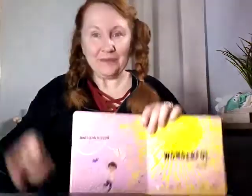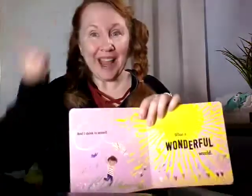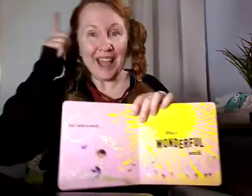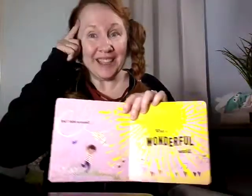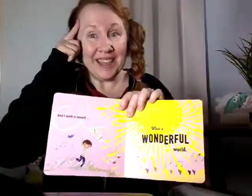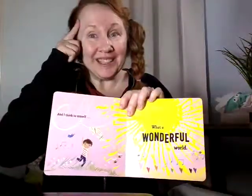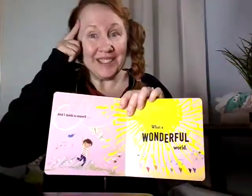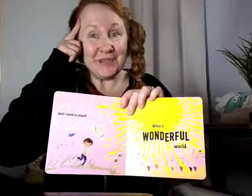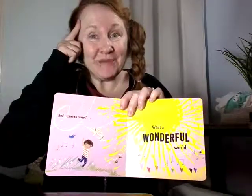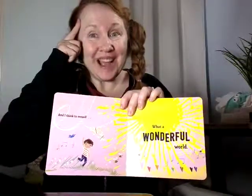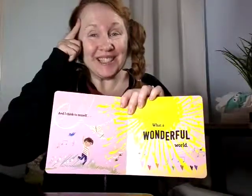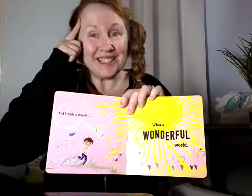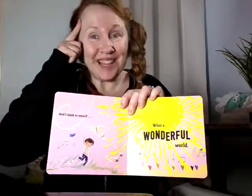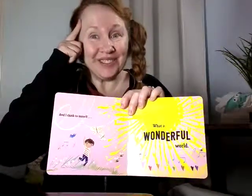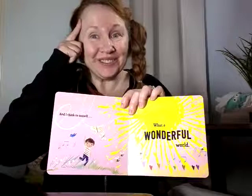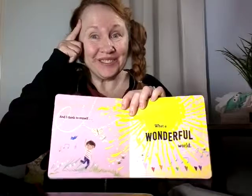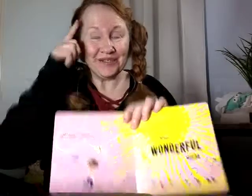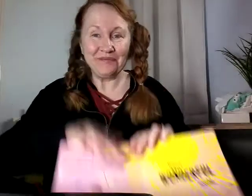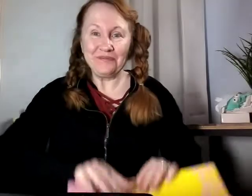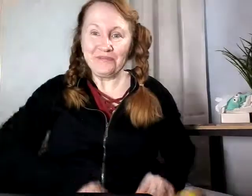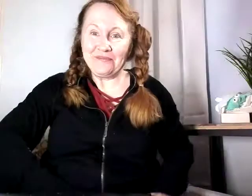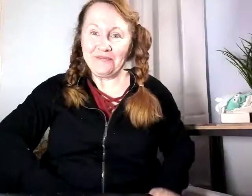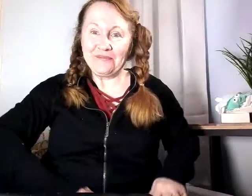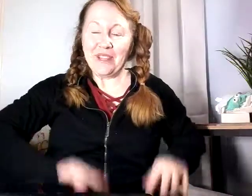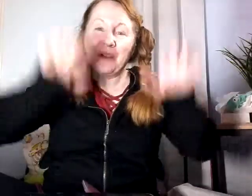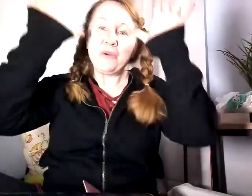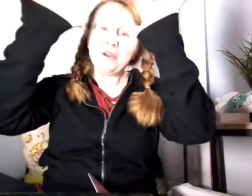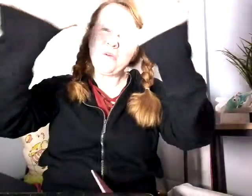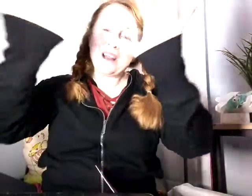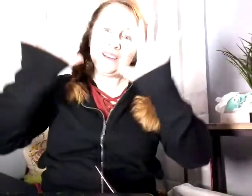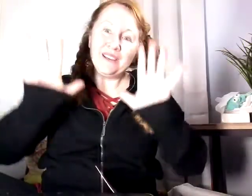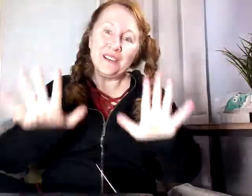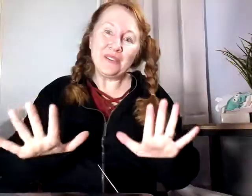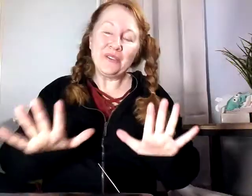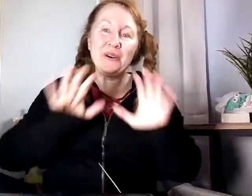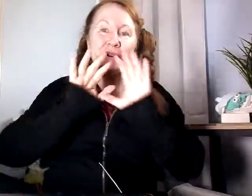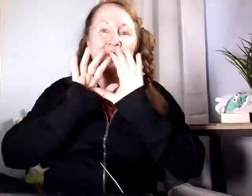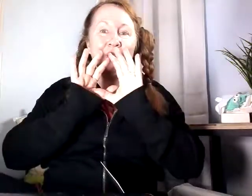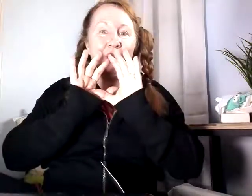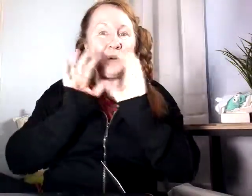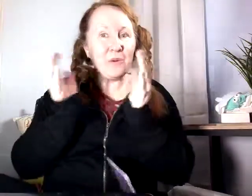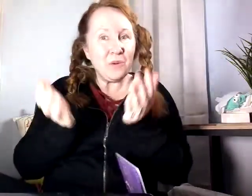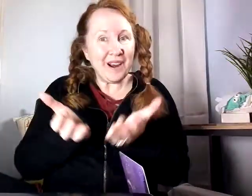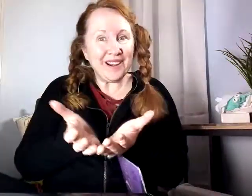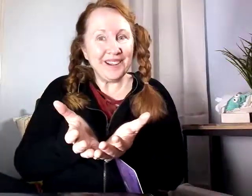I think to myself, what a wonderful